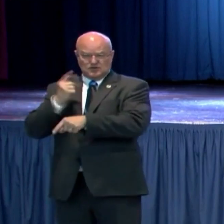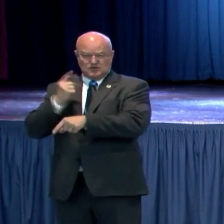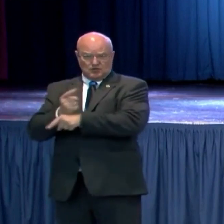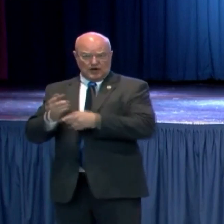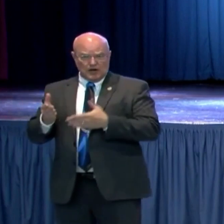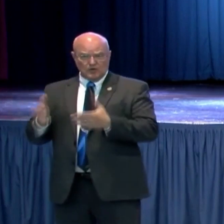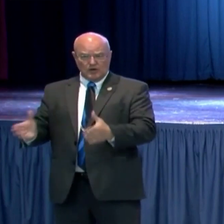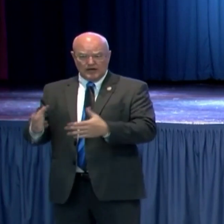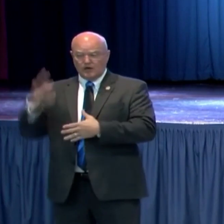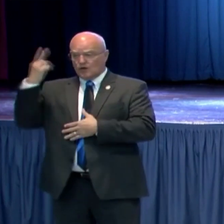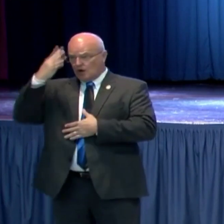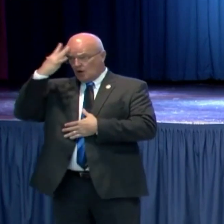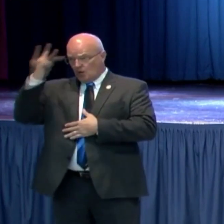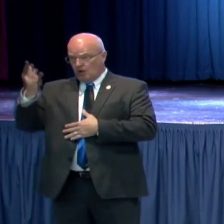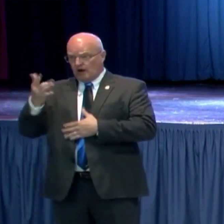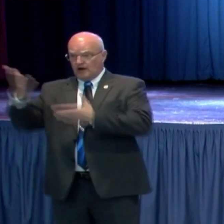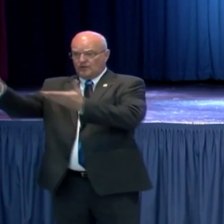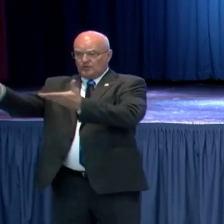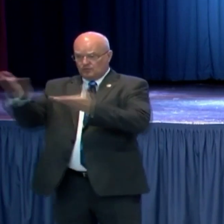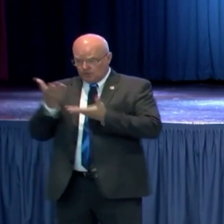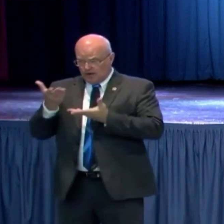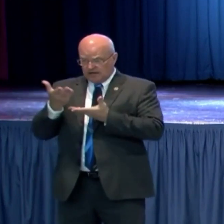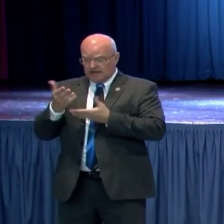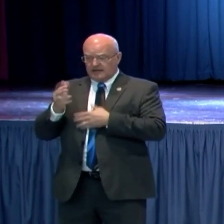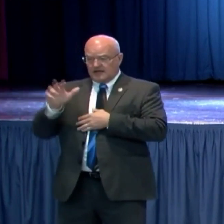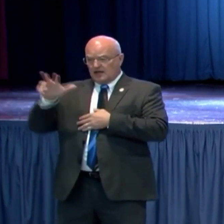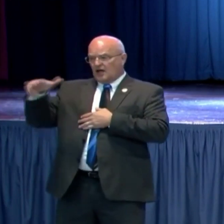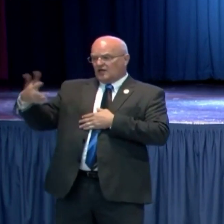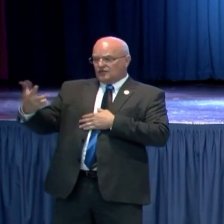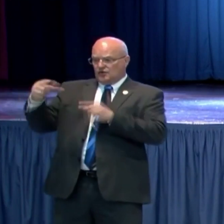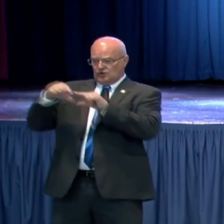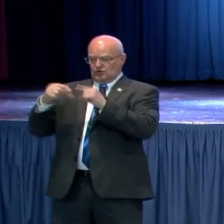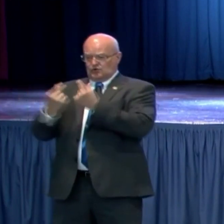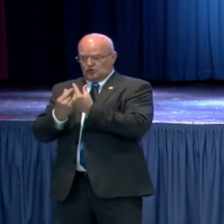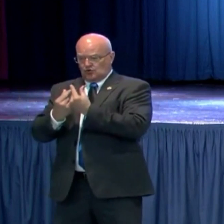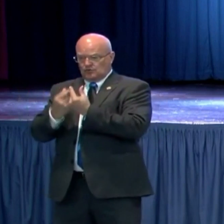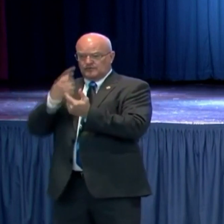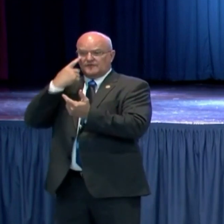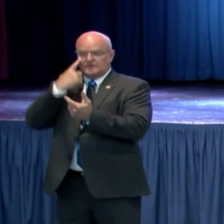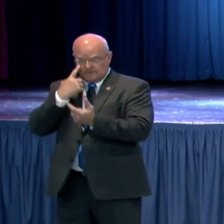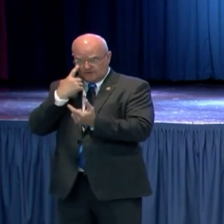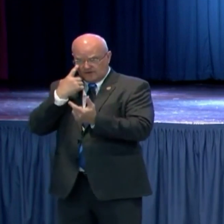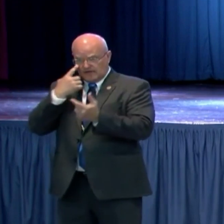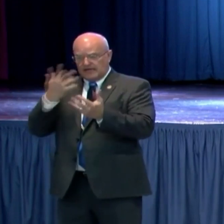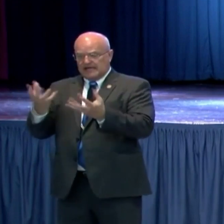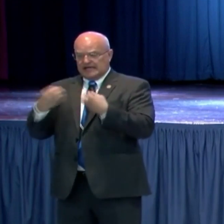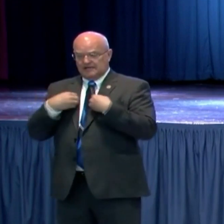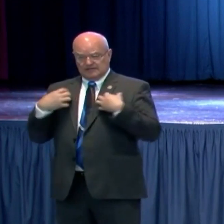right way. That's the reason we're bringing in a third-party verifier to give us that confidence and